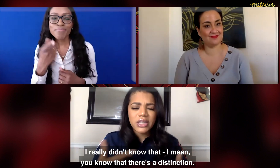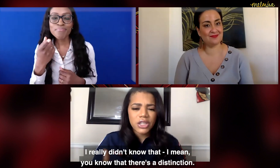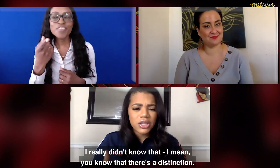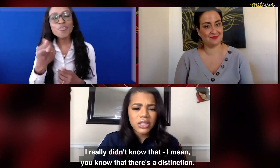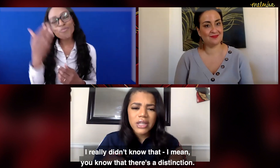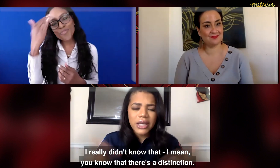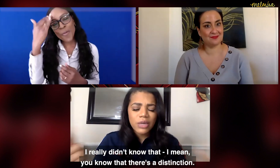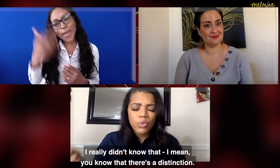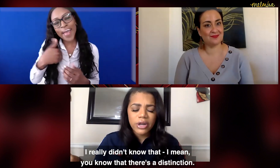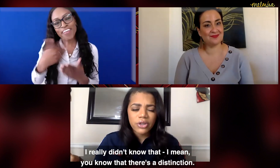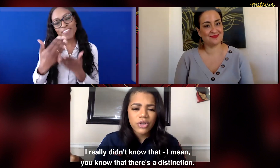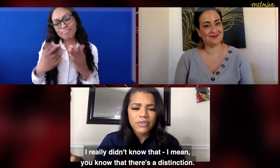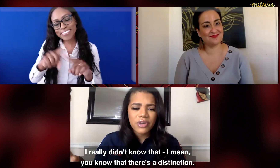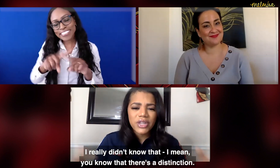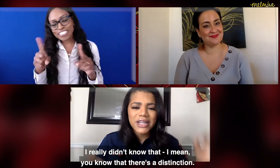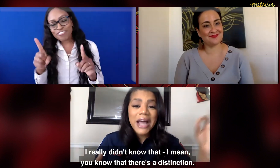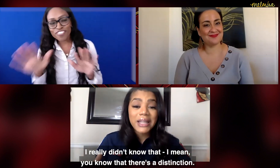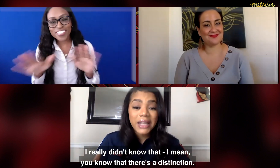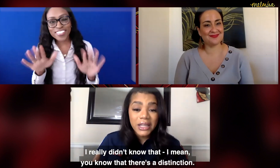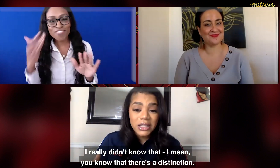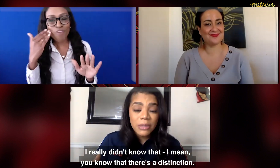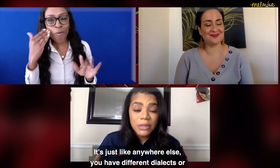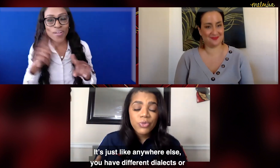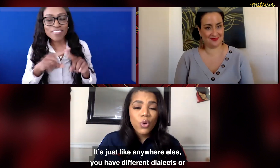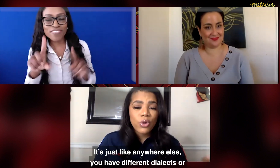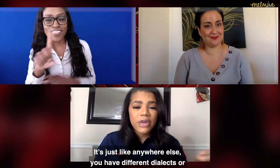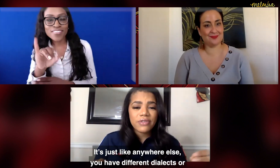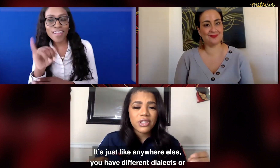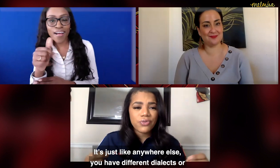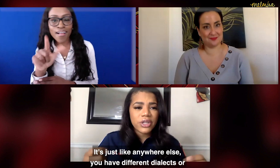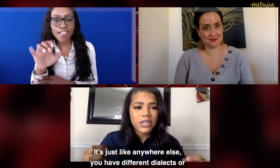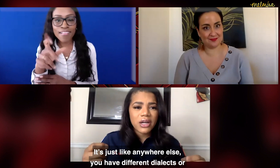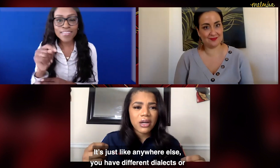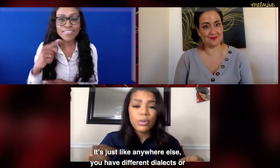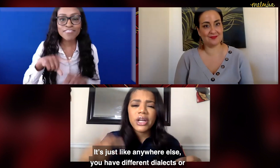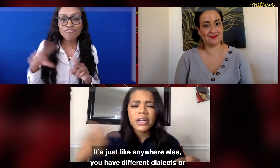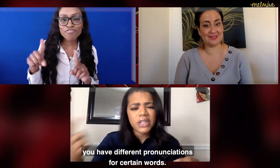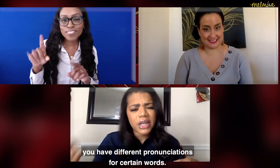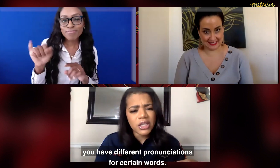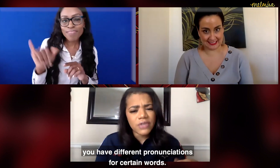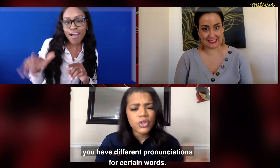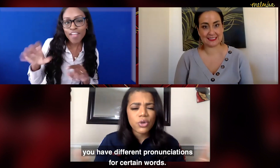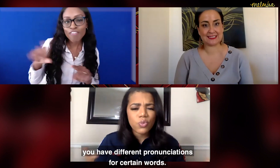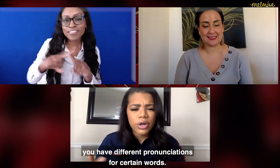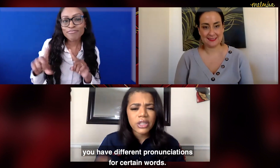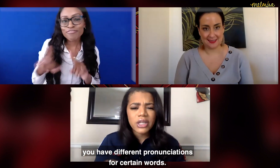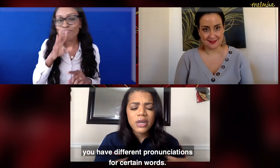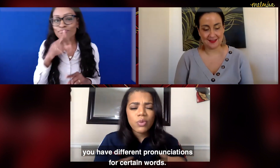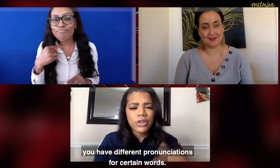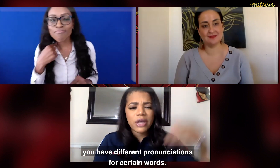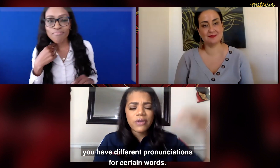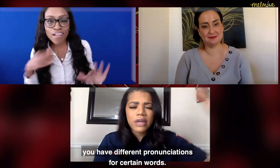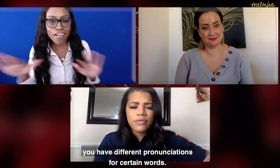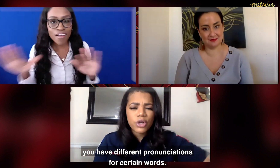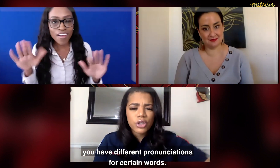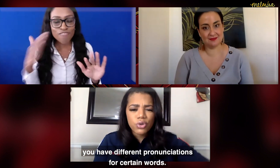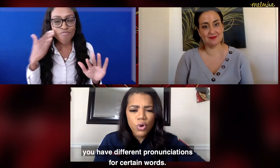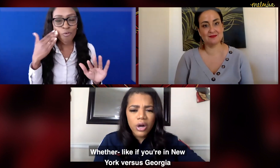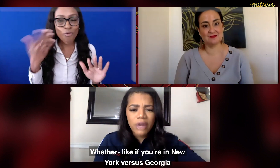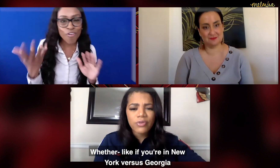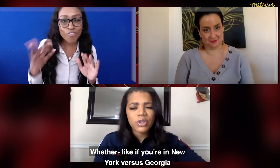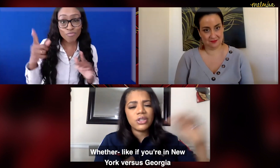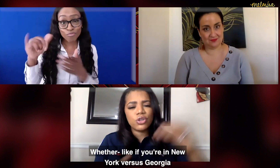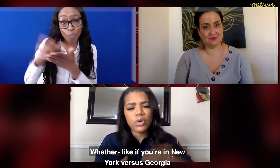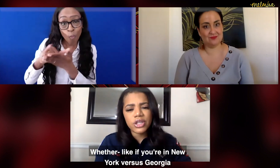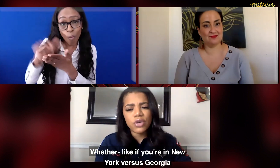a distinction. It's just like anywhere else. You have different dialects or you have different pronunciations for certain words, like if you're in New